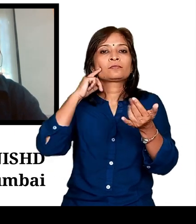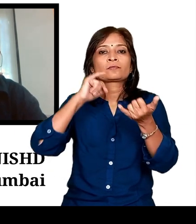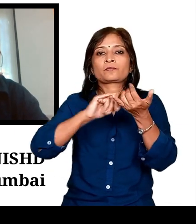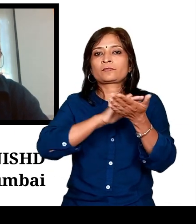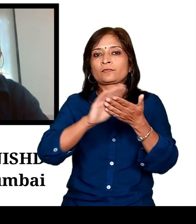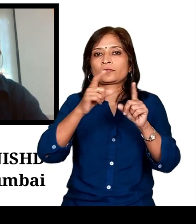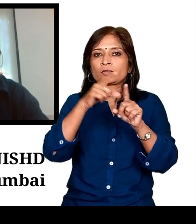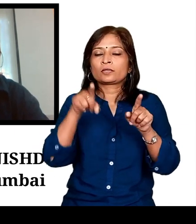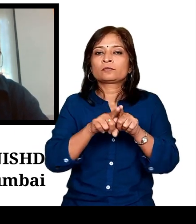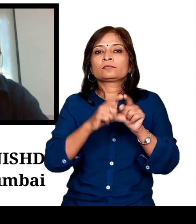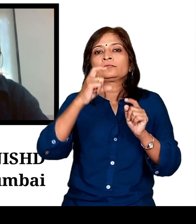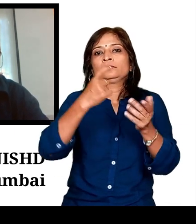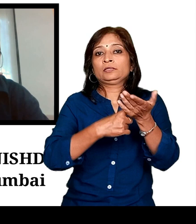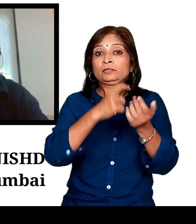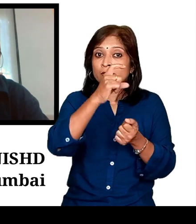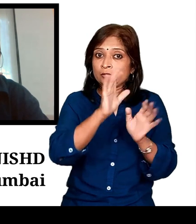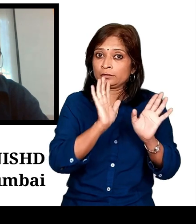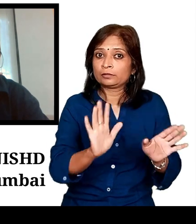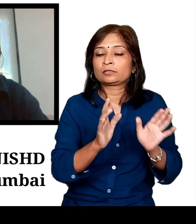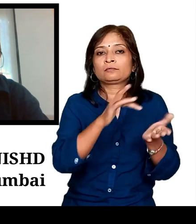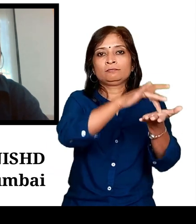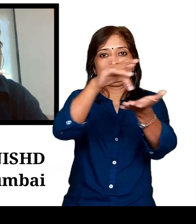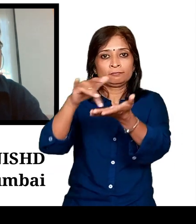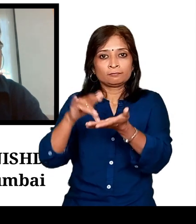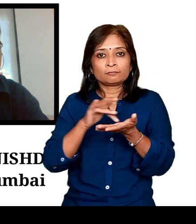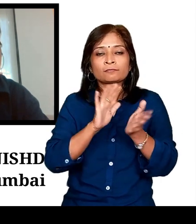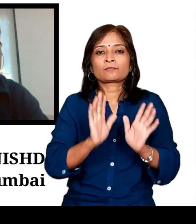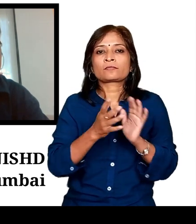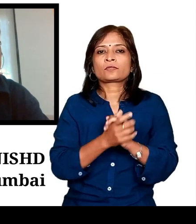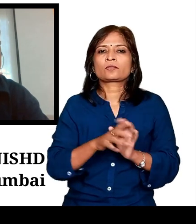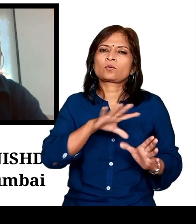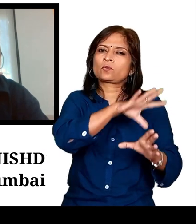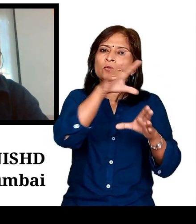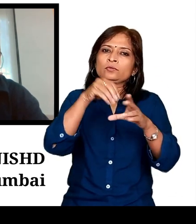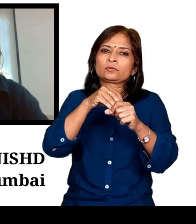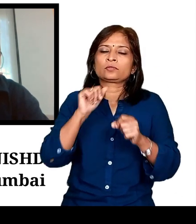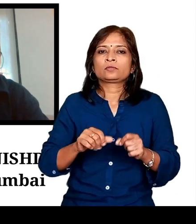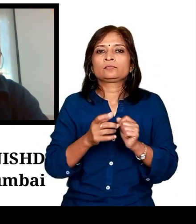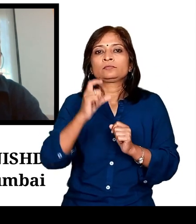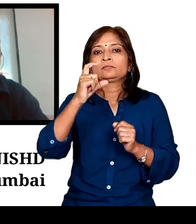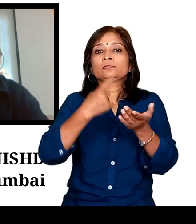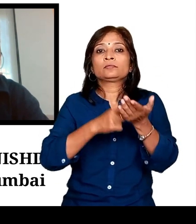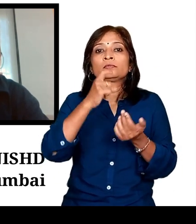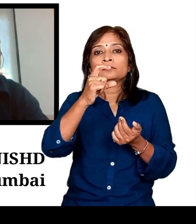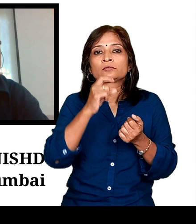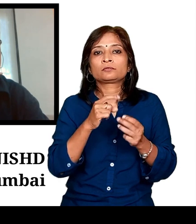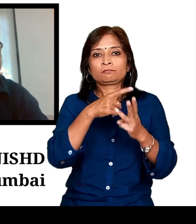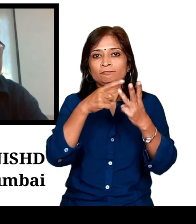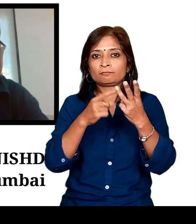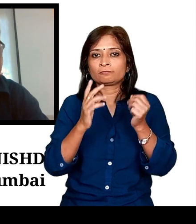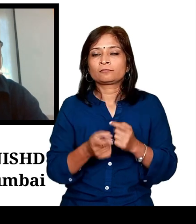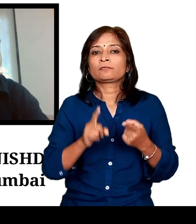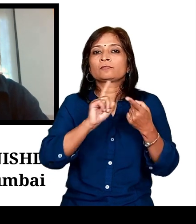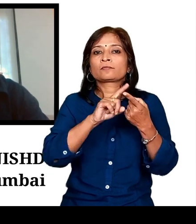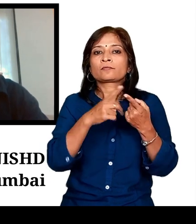that is called Composite Regional Center. We have all together 3 CRCs. That is,